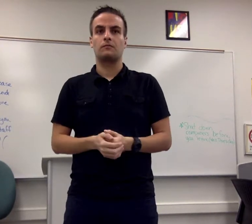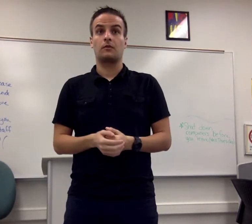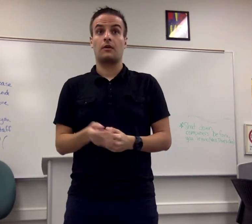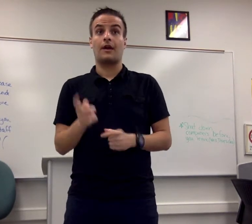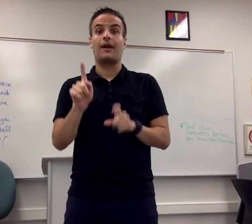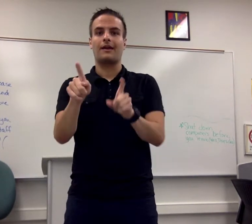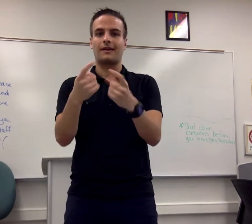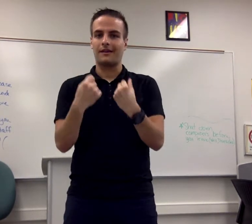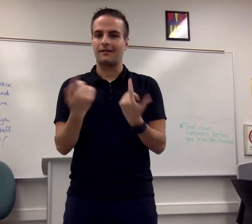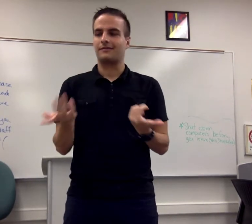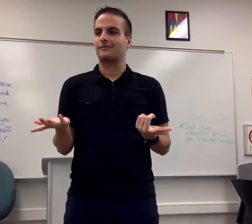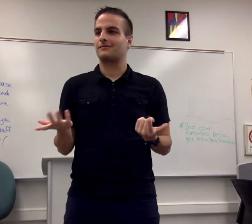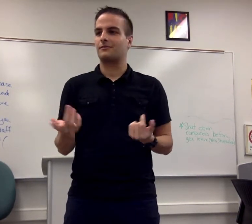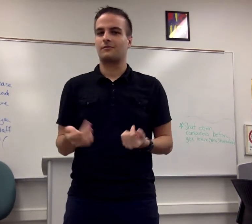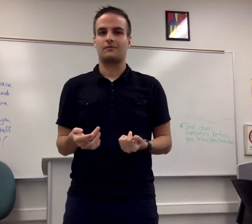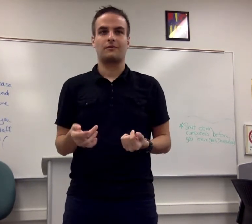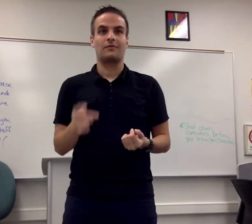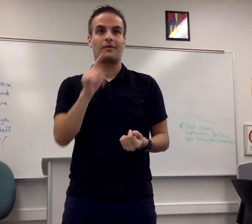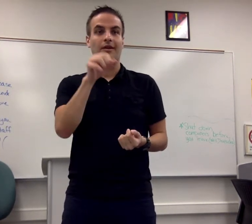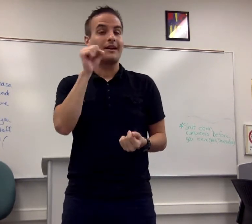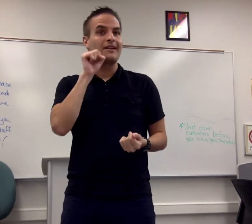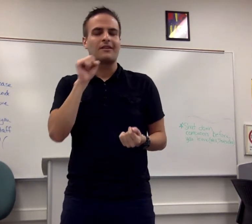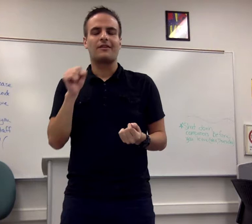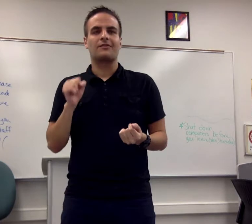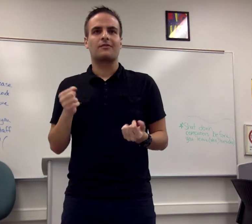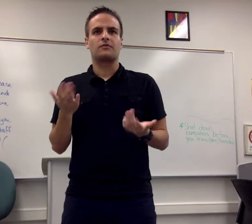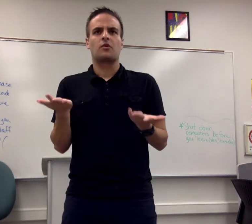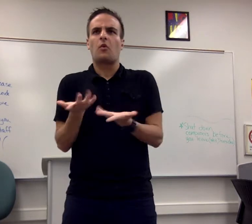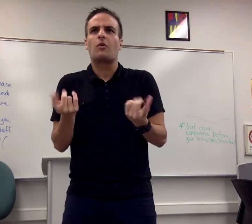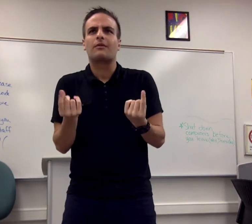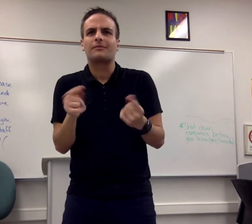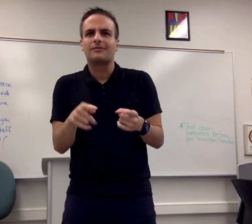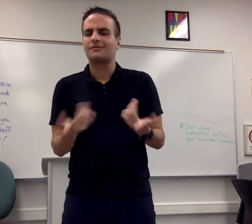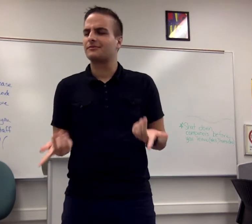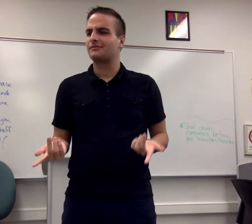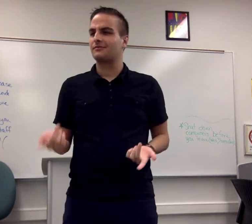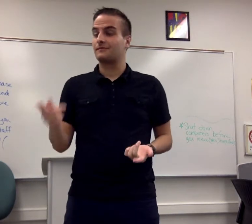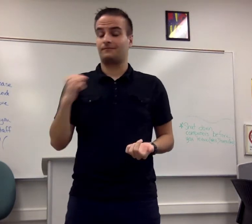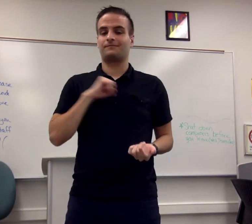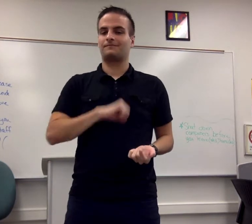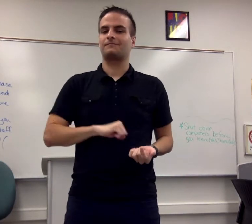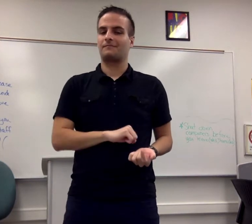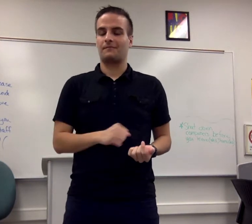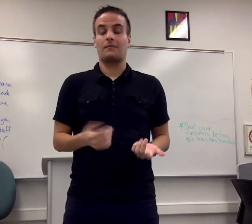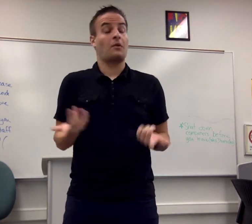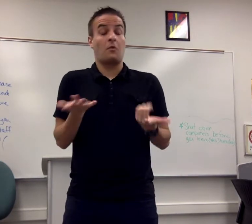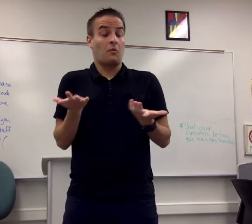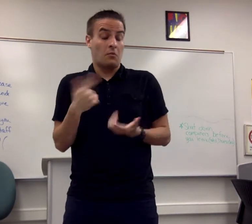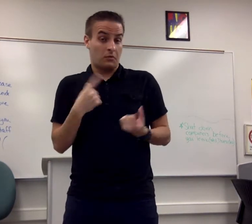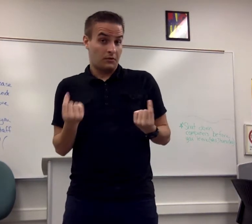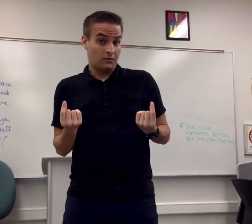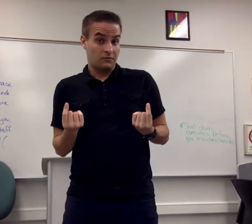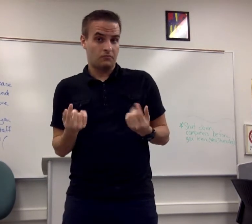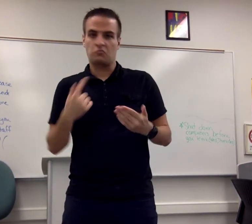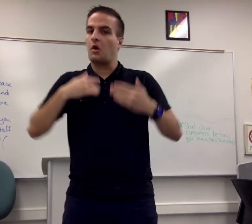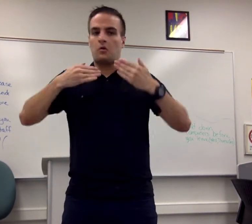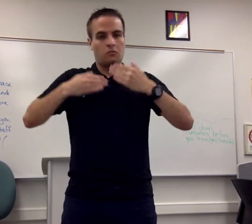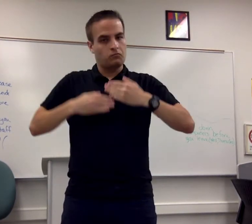They asked you, what are you going to do? Yes, they asked me, what are you going to do? What did you do? So what I did was I continued on until it was my time